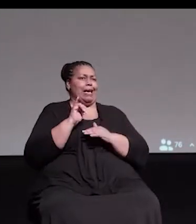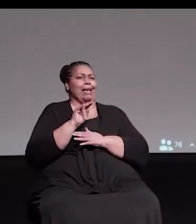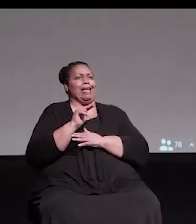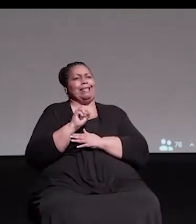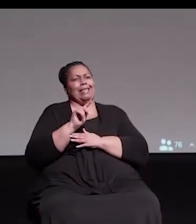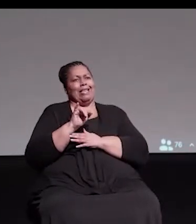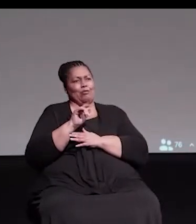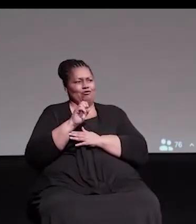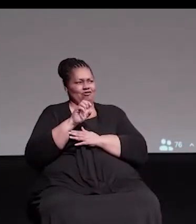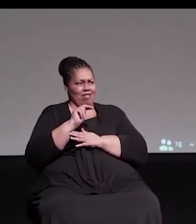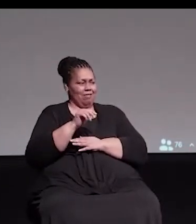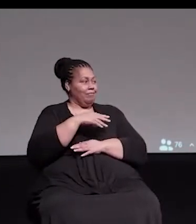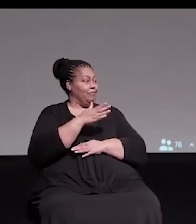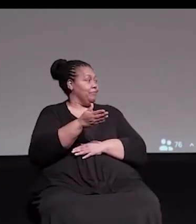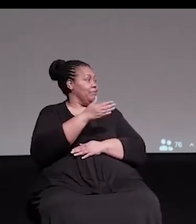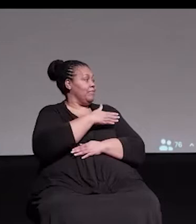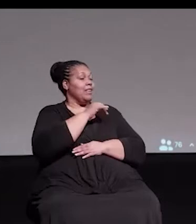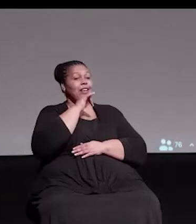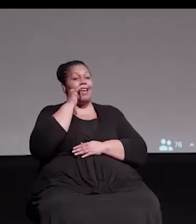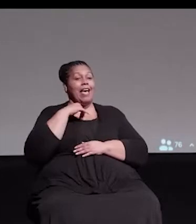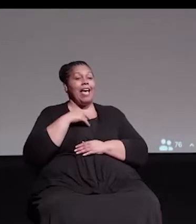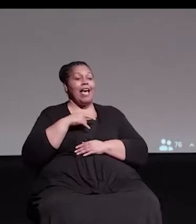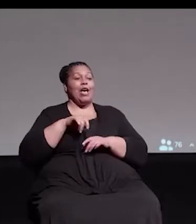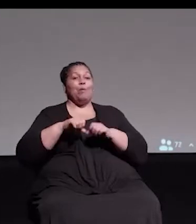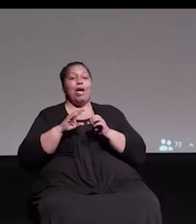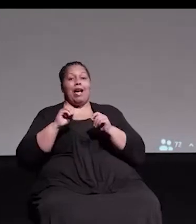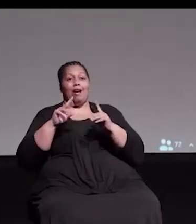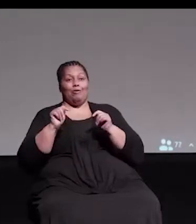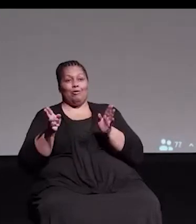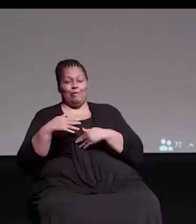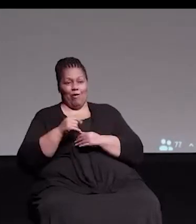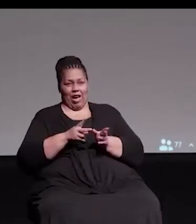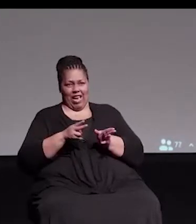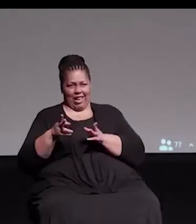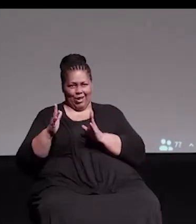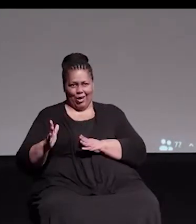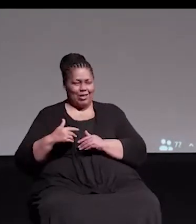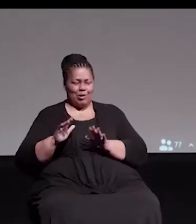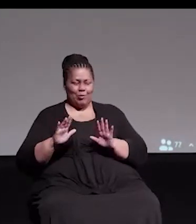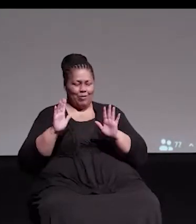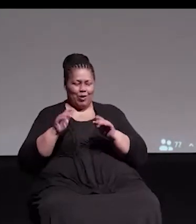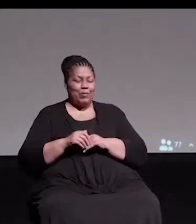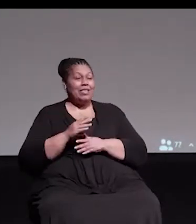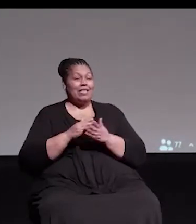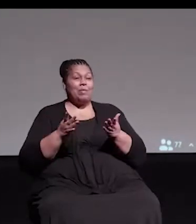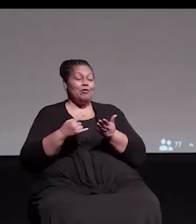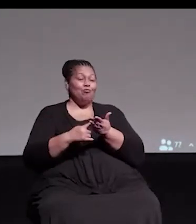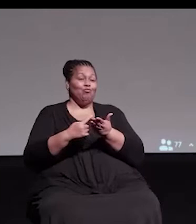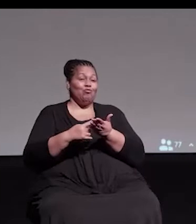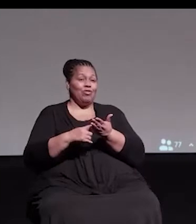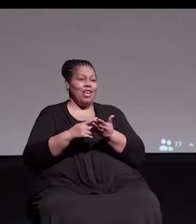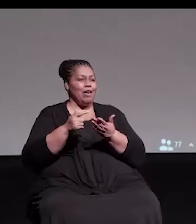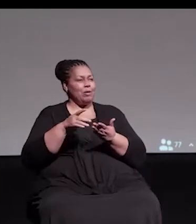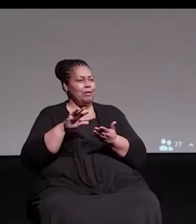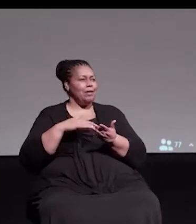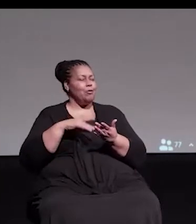Yesterday, we had a breakout room for editors that was actually really wonderful and fruitful. And there was some stuff that was talked about that was